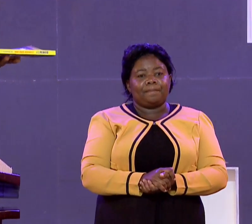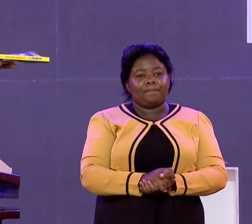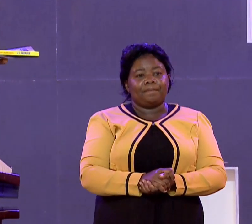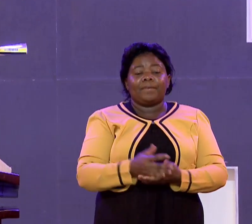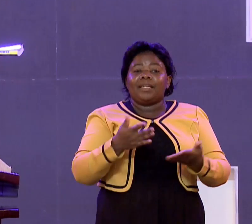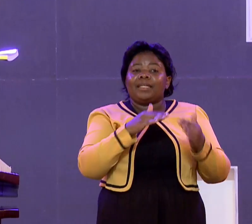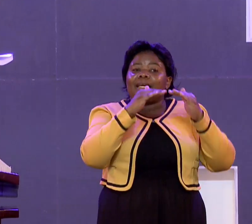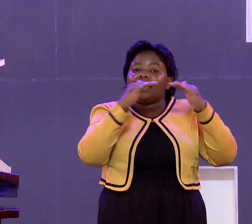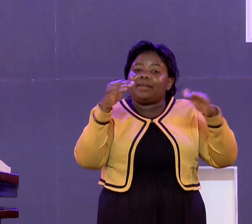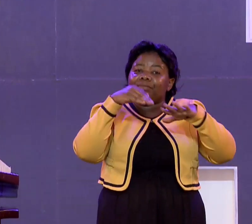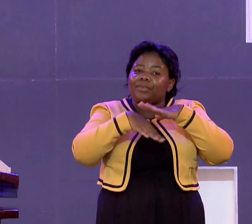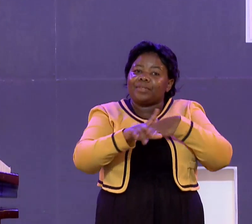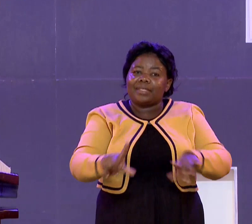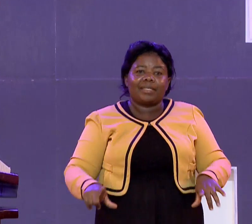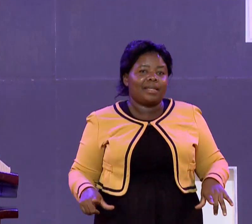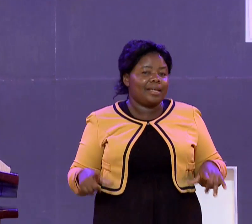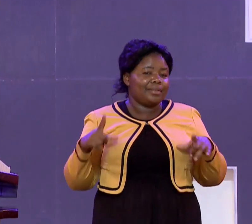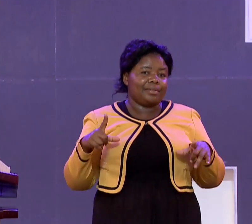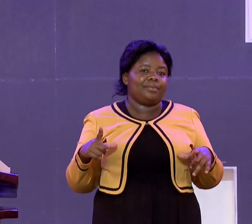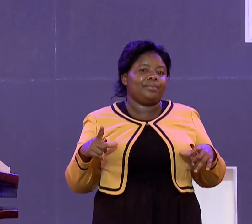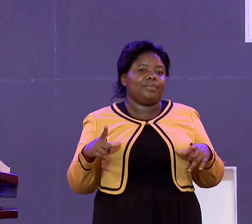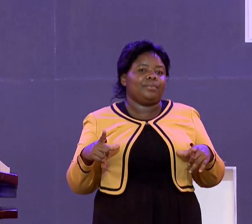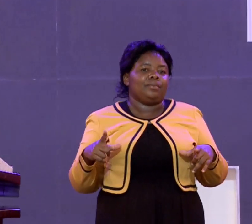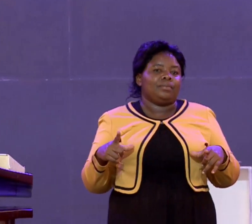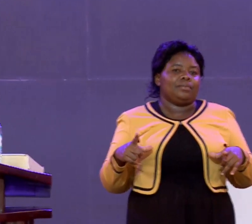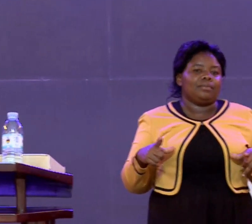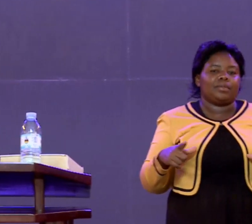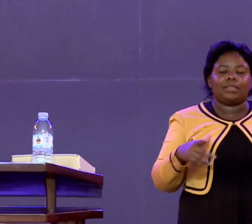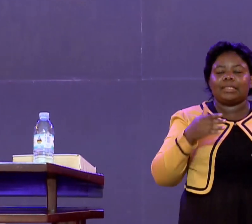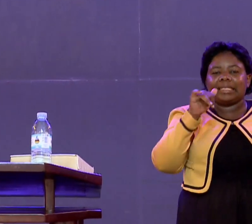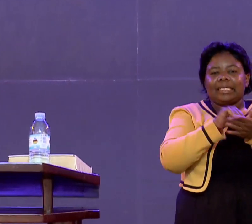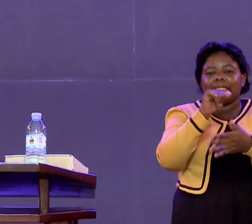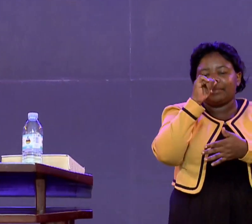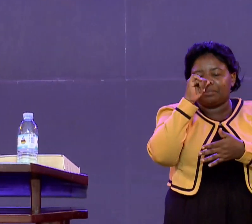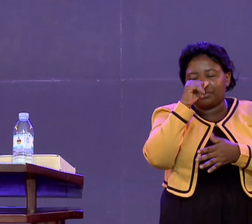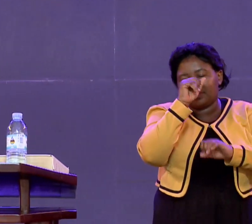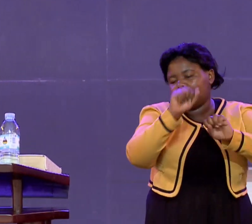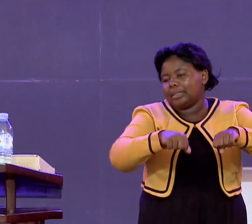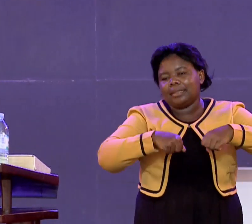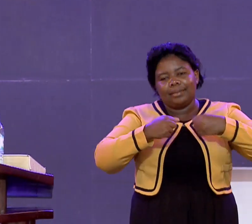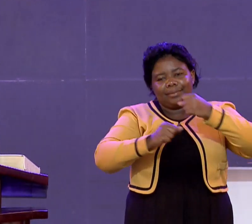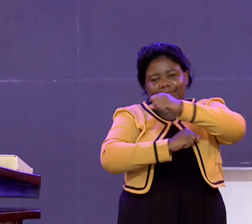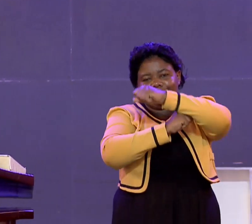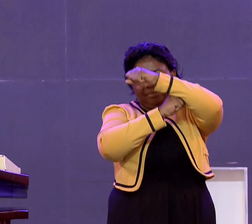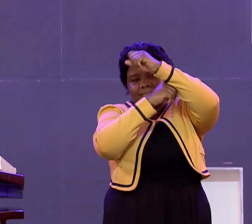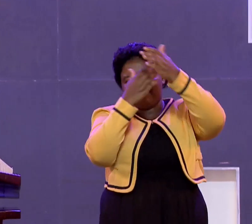are levels in life that pride cannot operate.